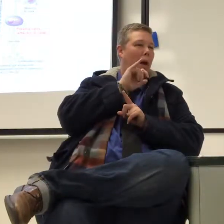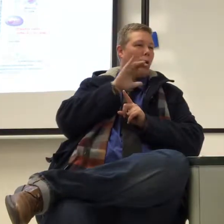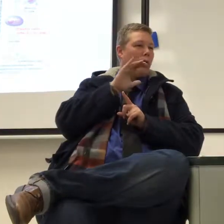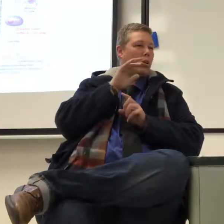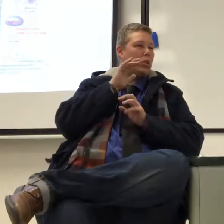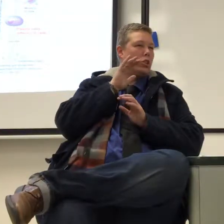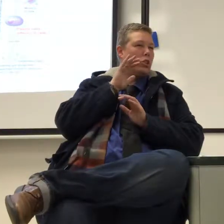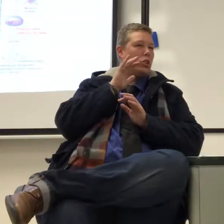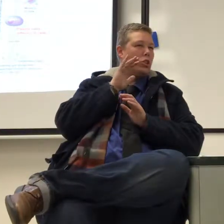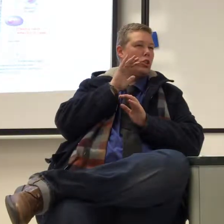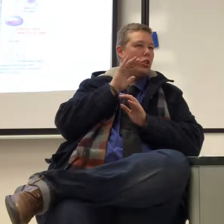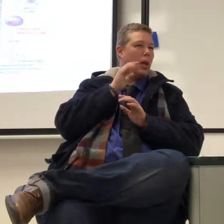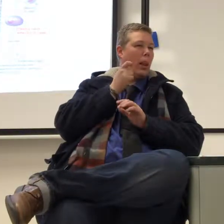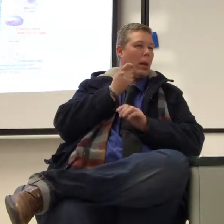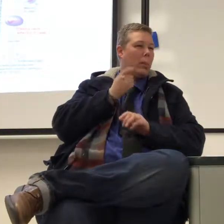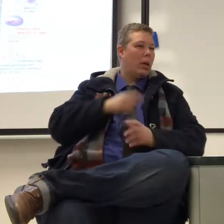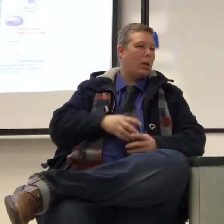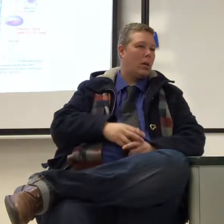antigen,